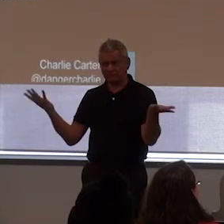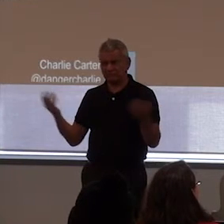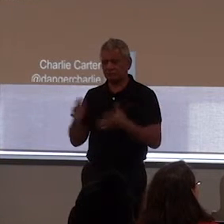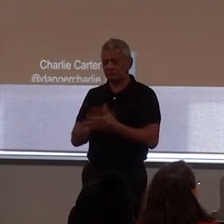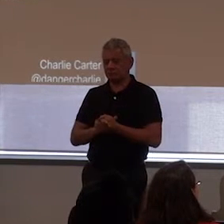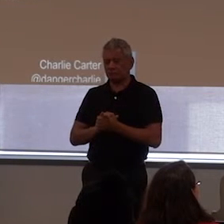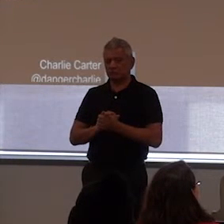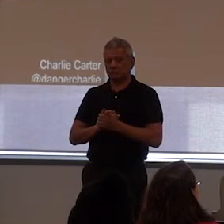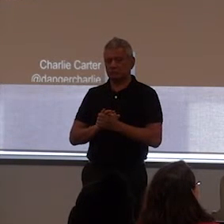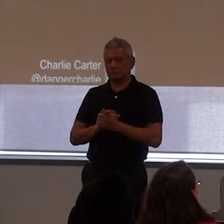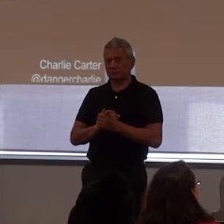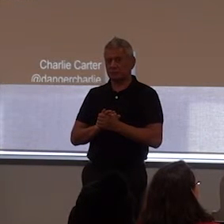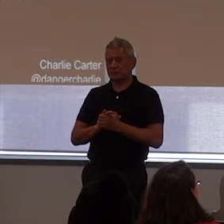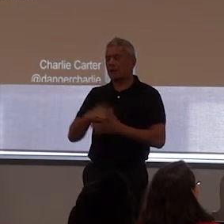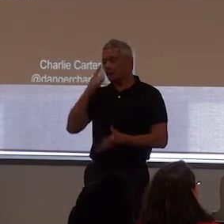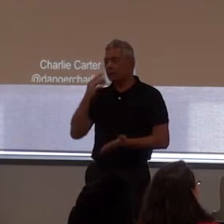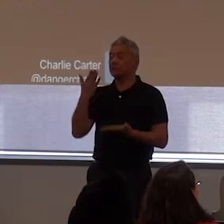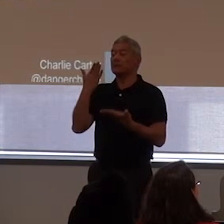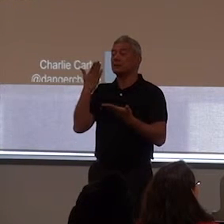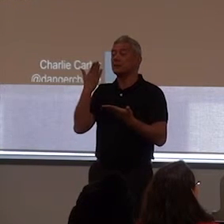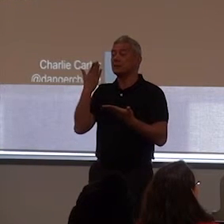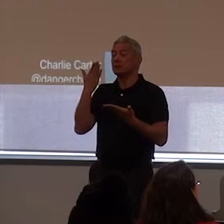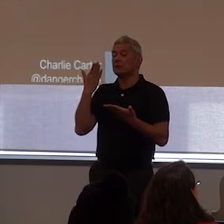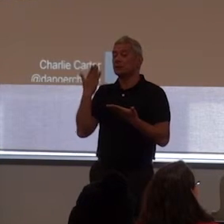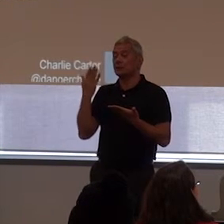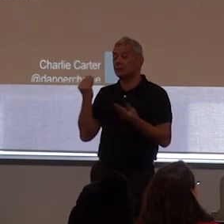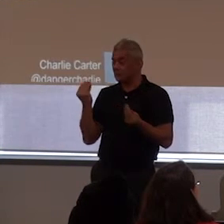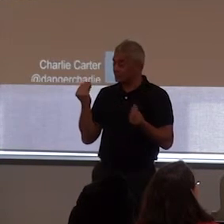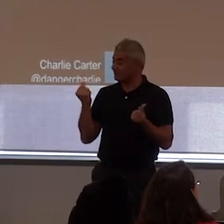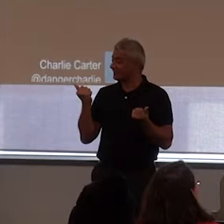sign, but depending on